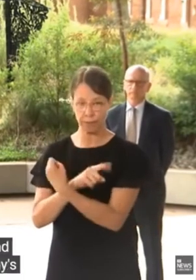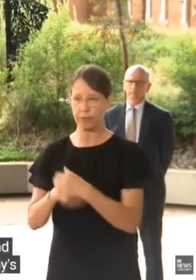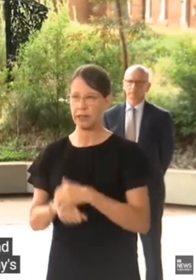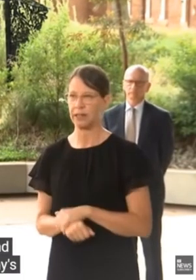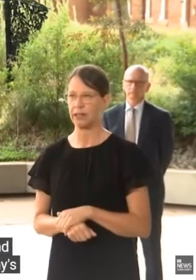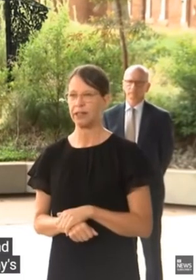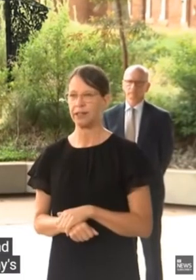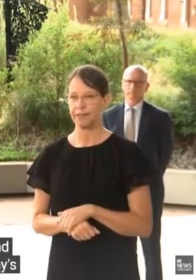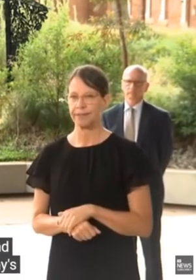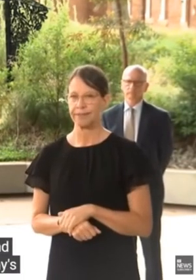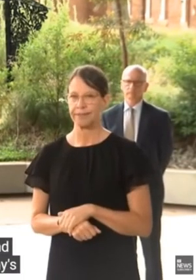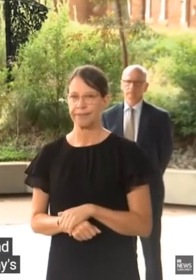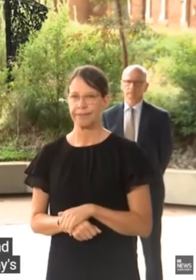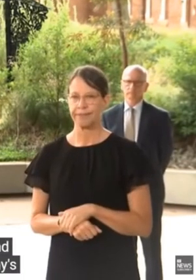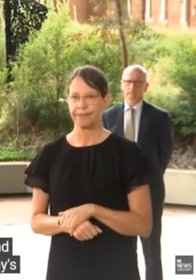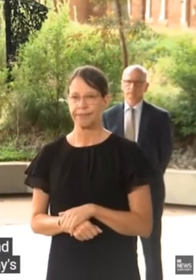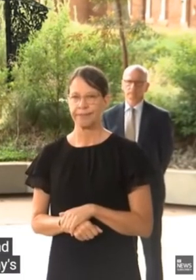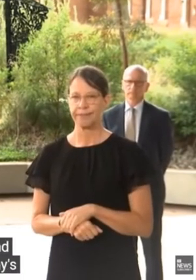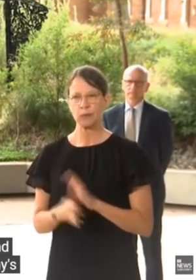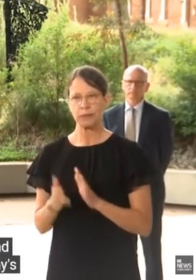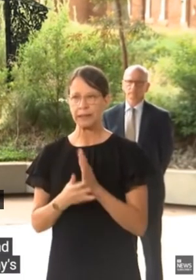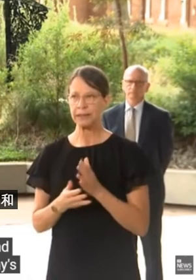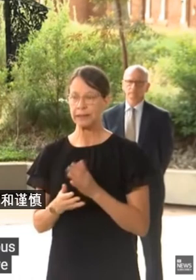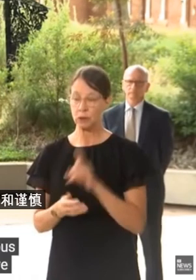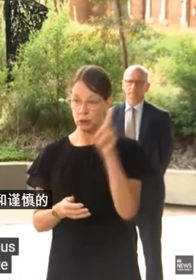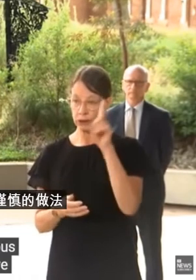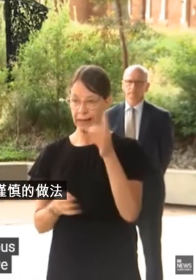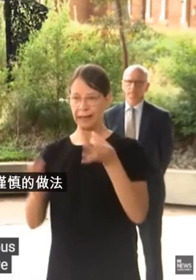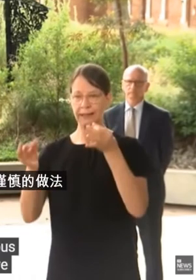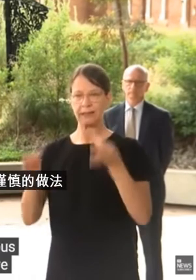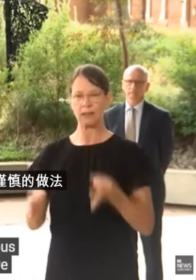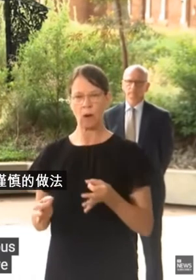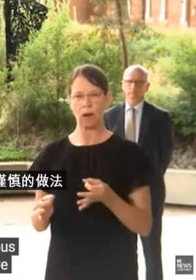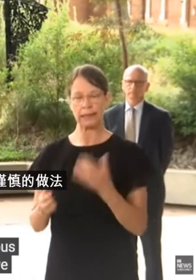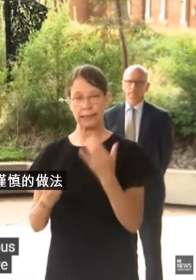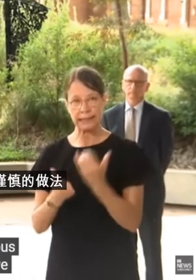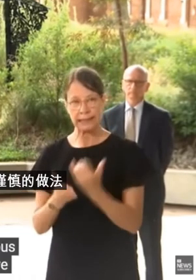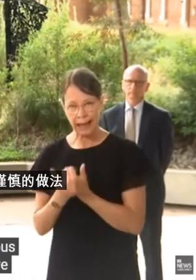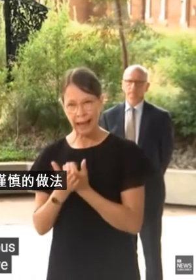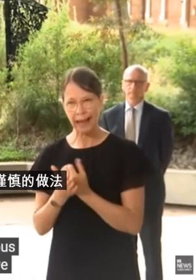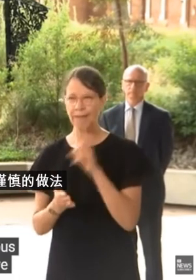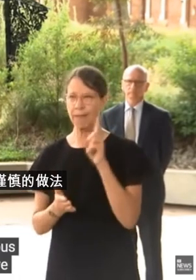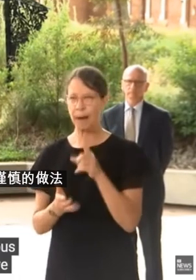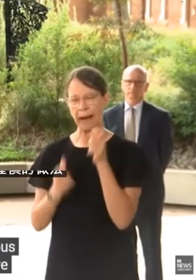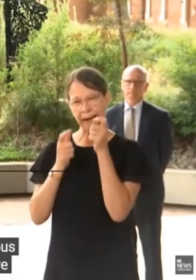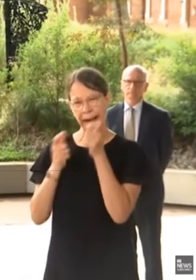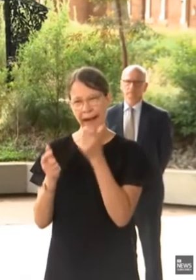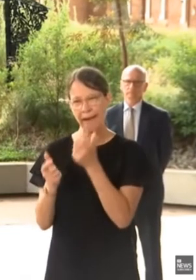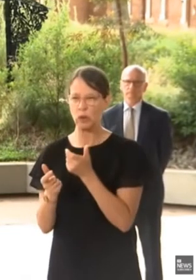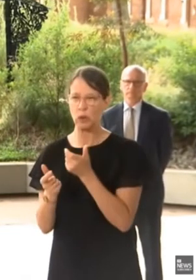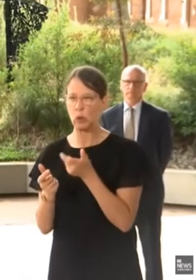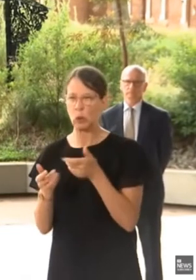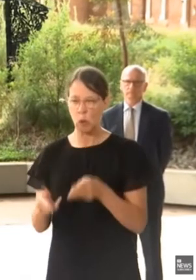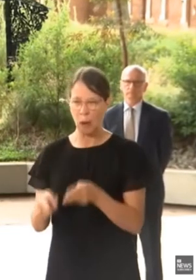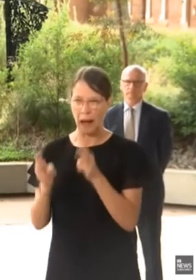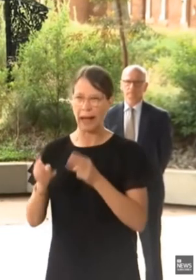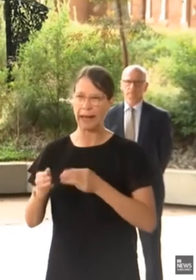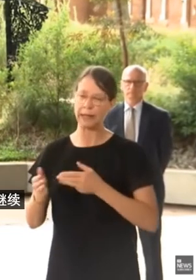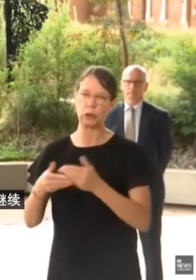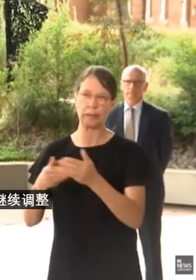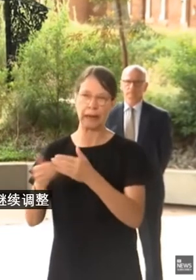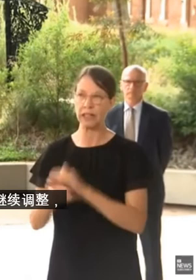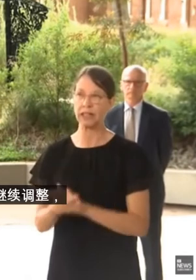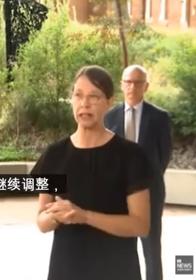today's decision is a safe and cautious approach to the situation we find ourselves in, but we will obviously continue